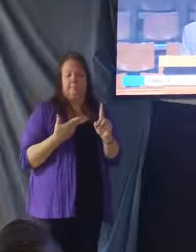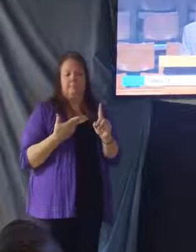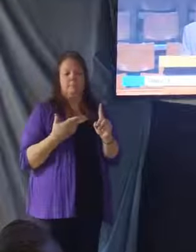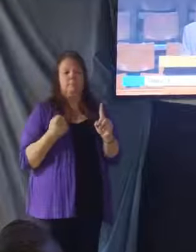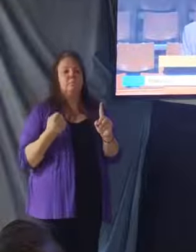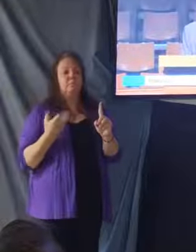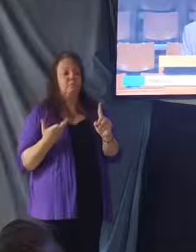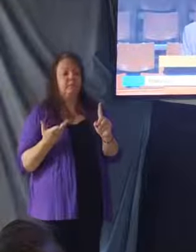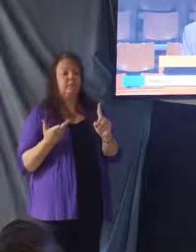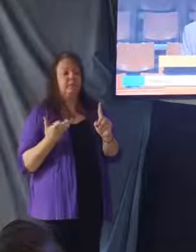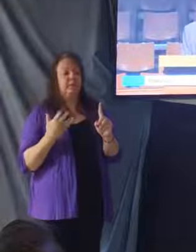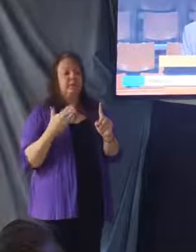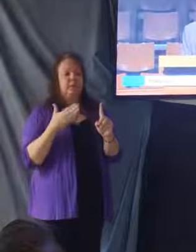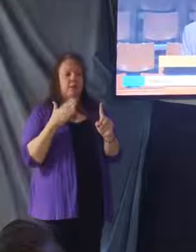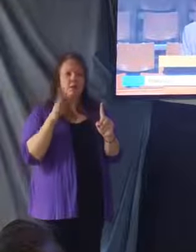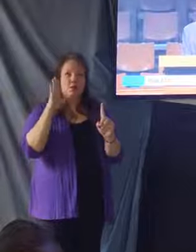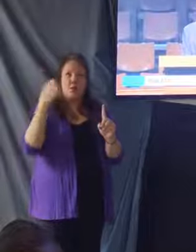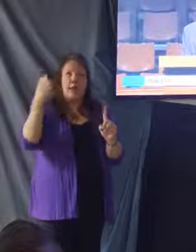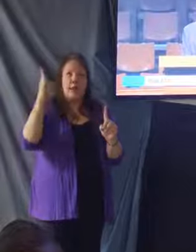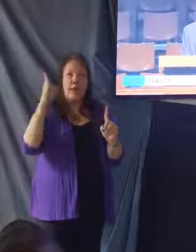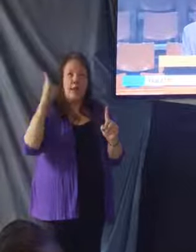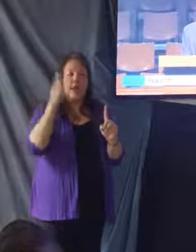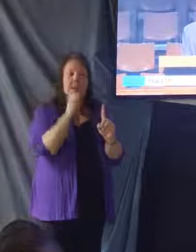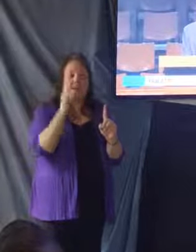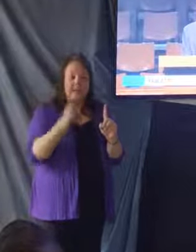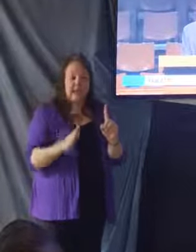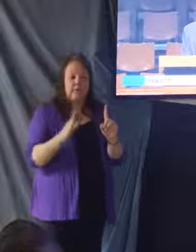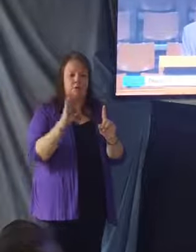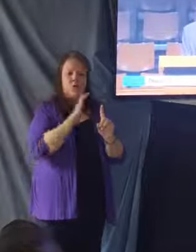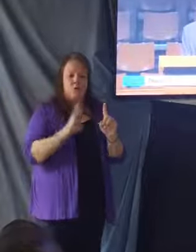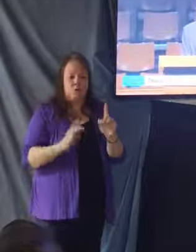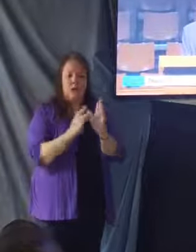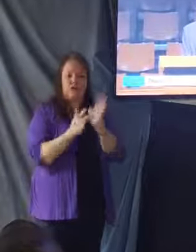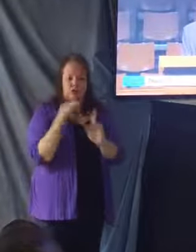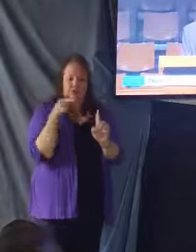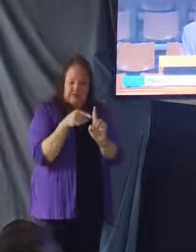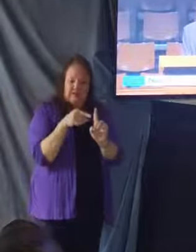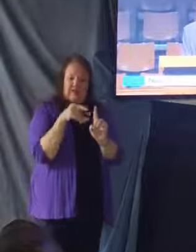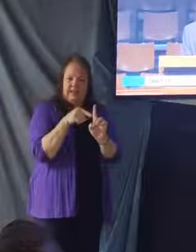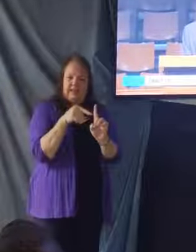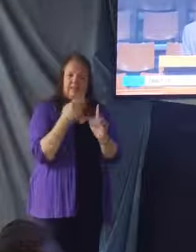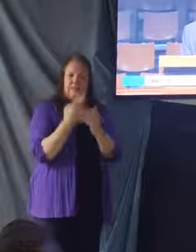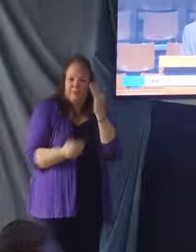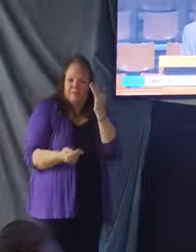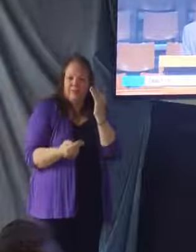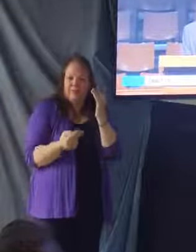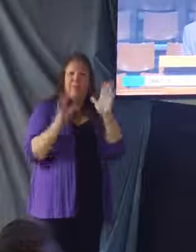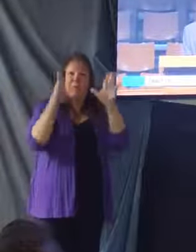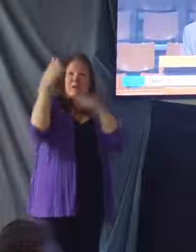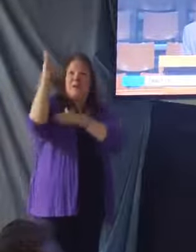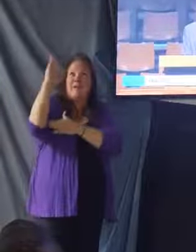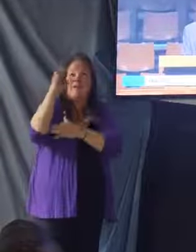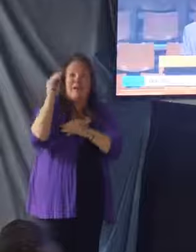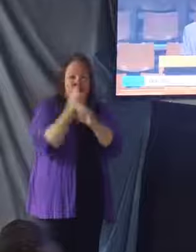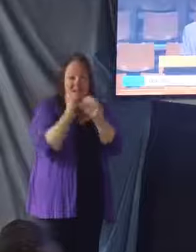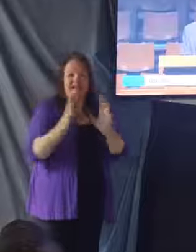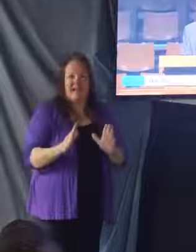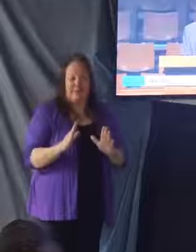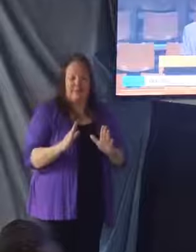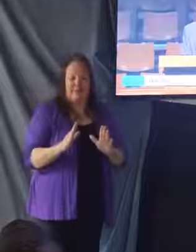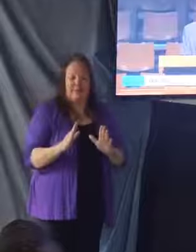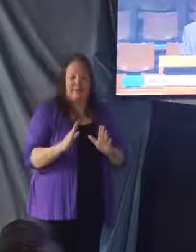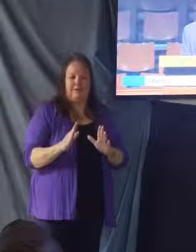So it's our great God and Savior, Christ Jesus. He is the great God and Savior. And we could take time, but